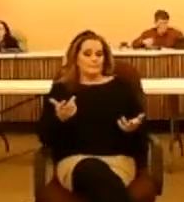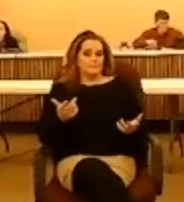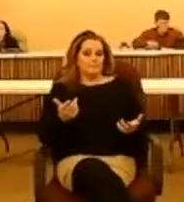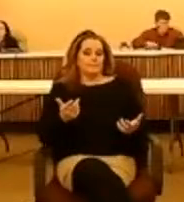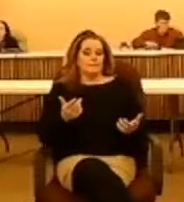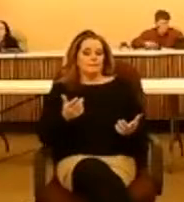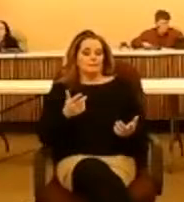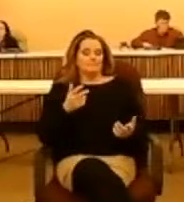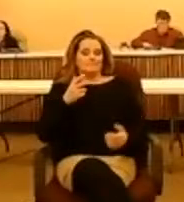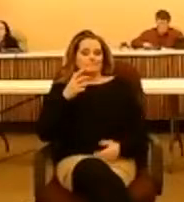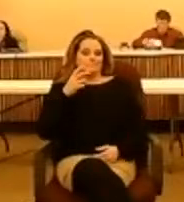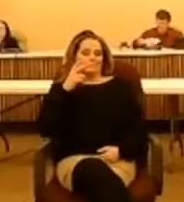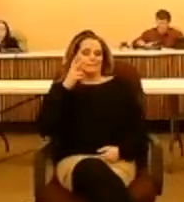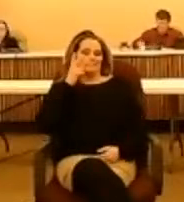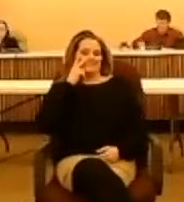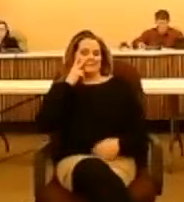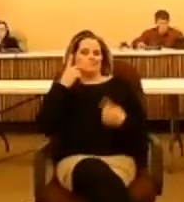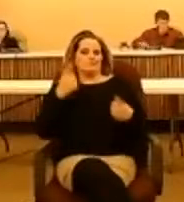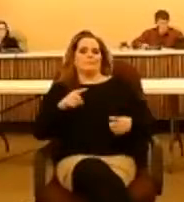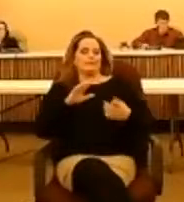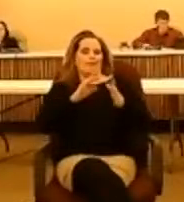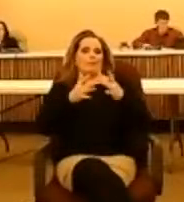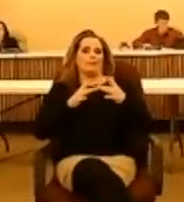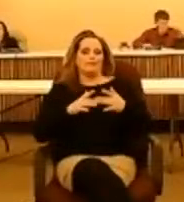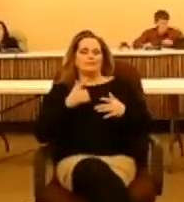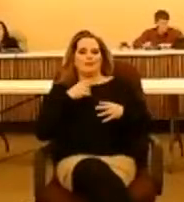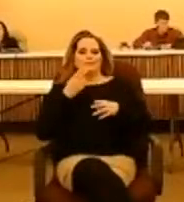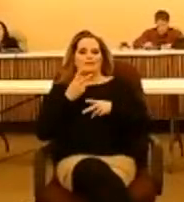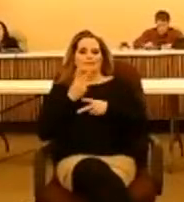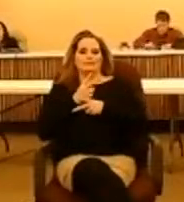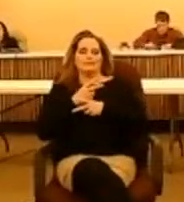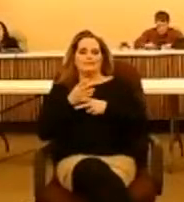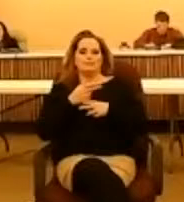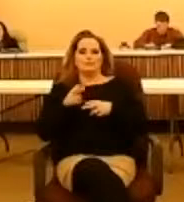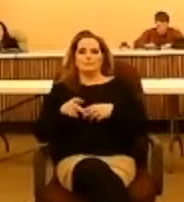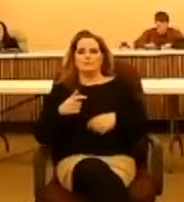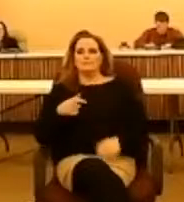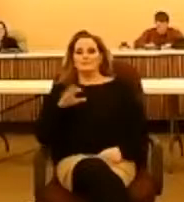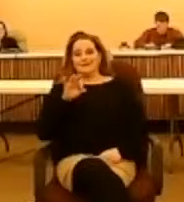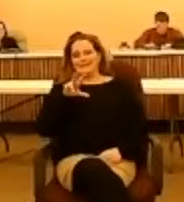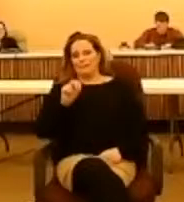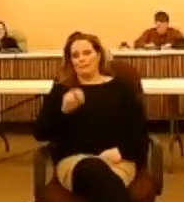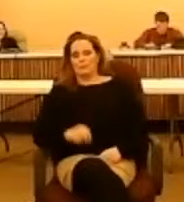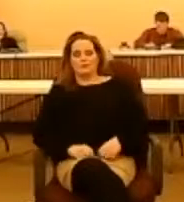what's online, what's going on with the library. I'll keep it short, 9:30 at night.